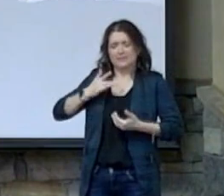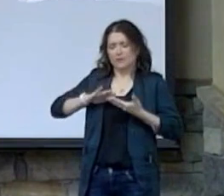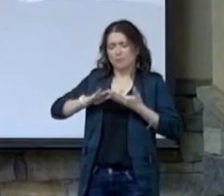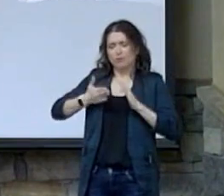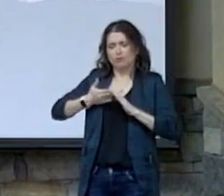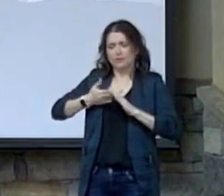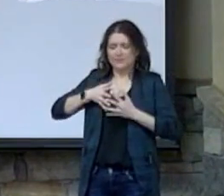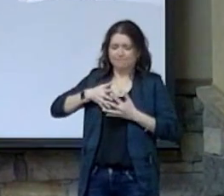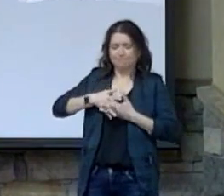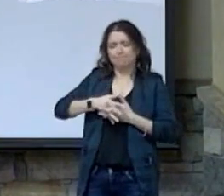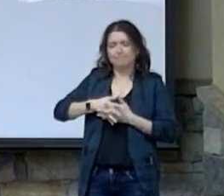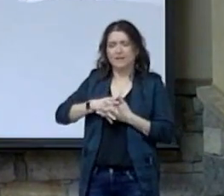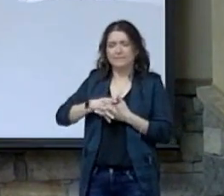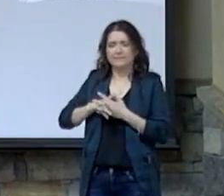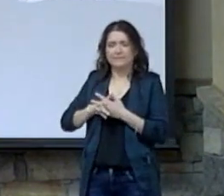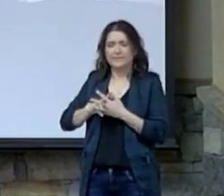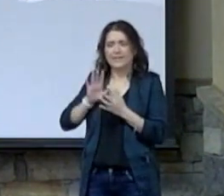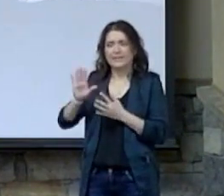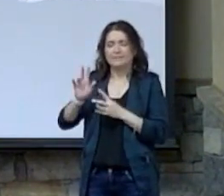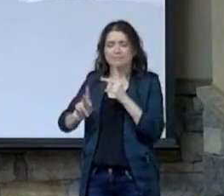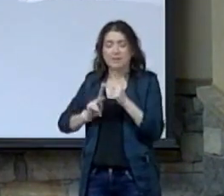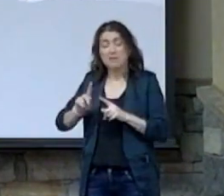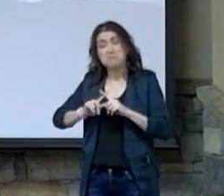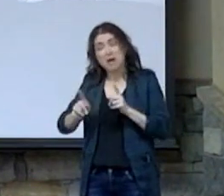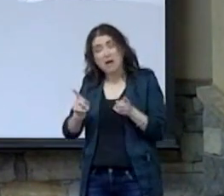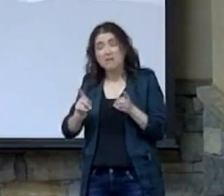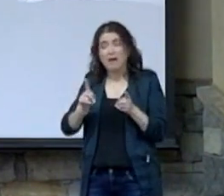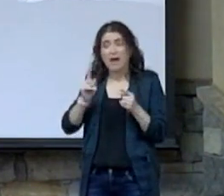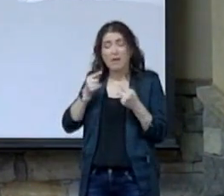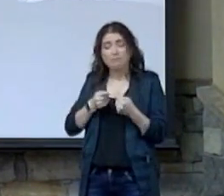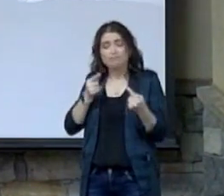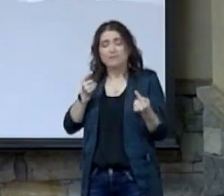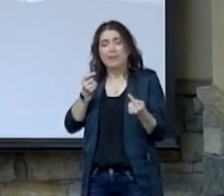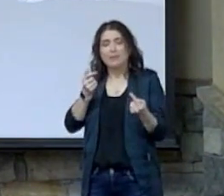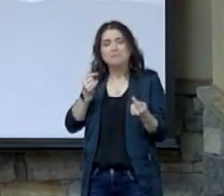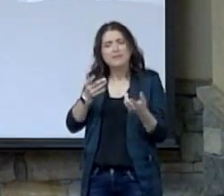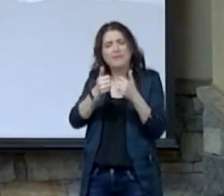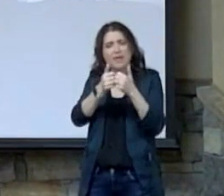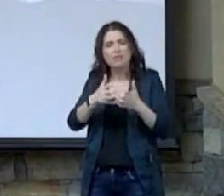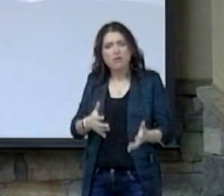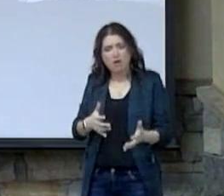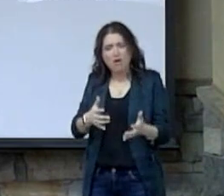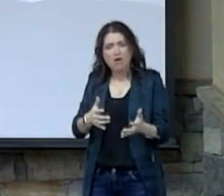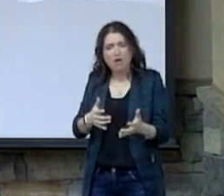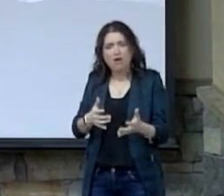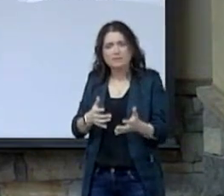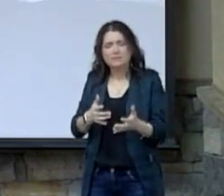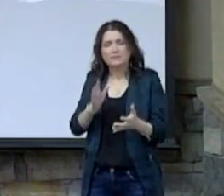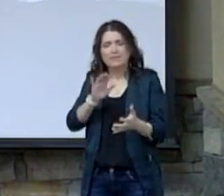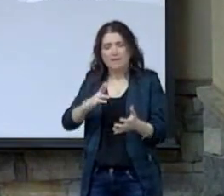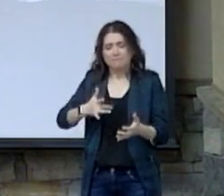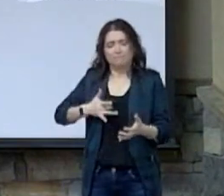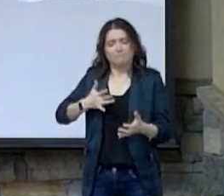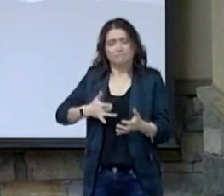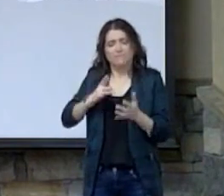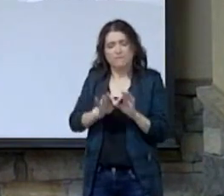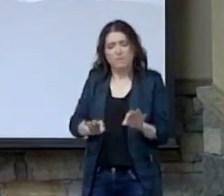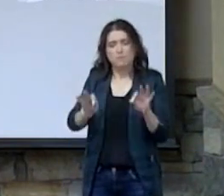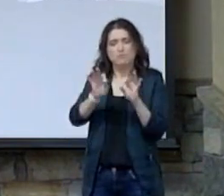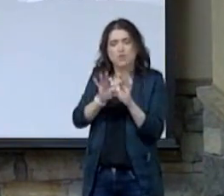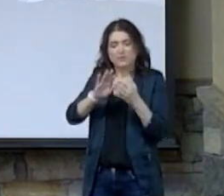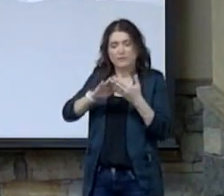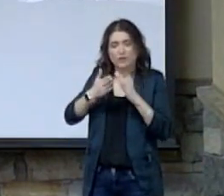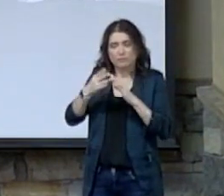people. But I would maybe argue a little bit that they had lost an element or sense of the importance of that community